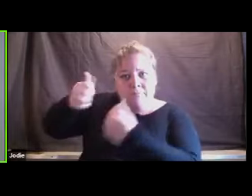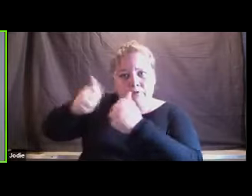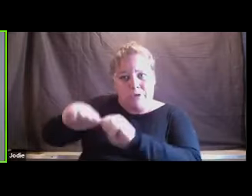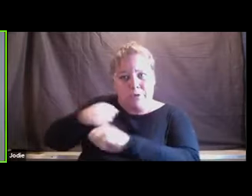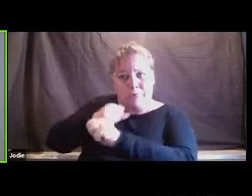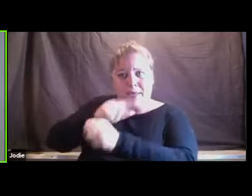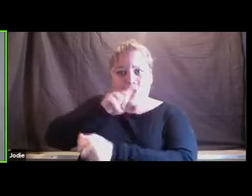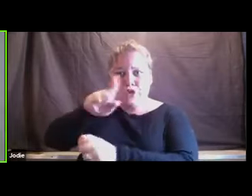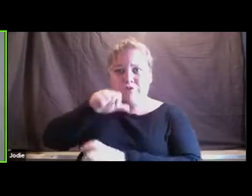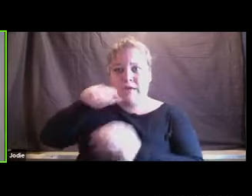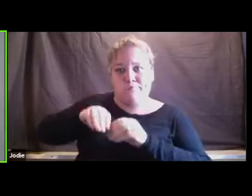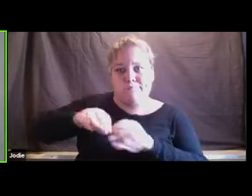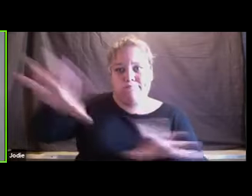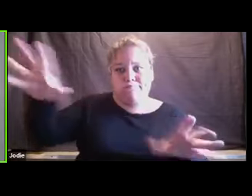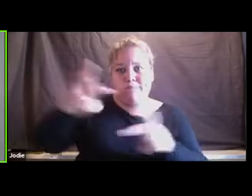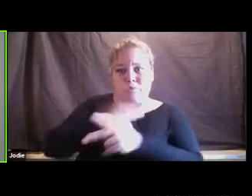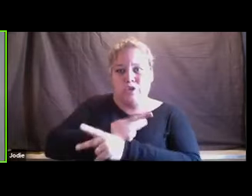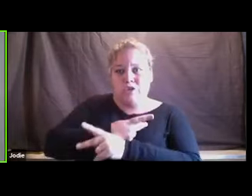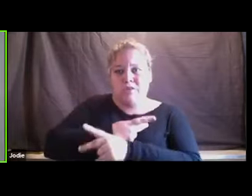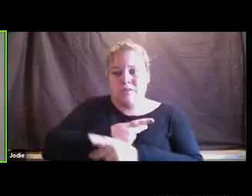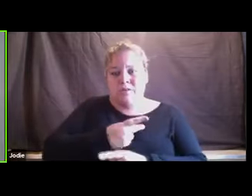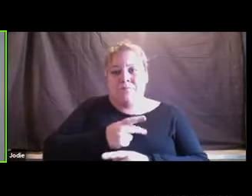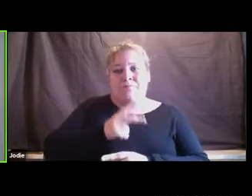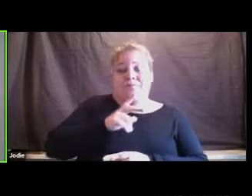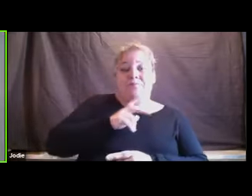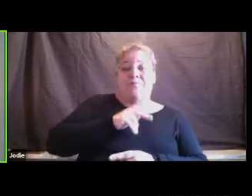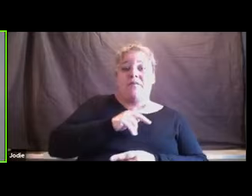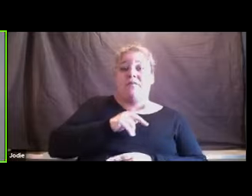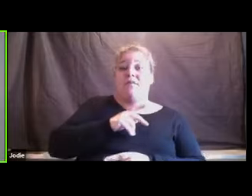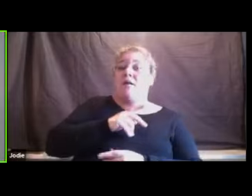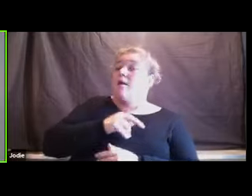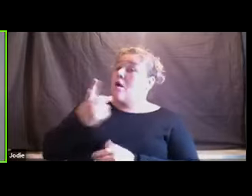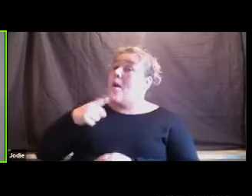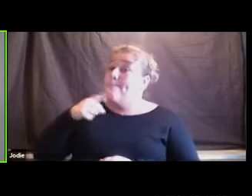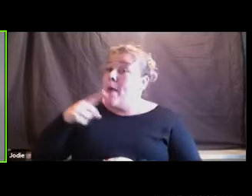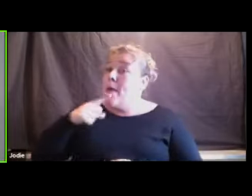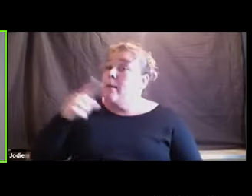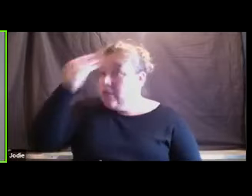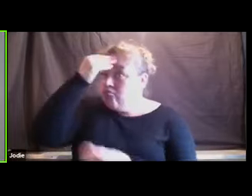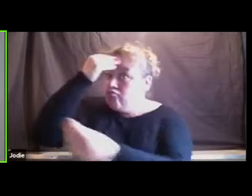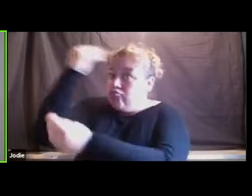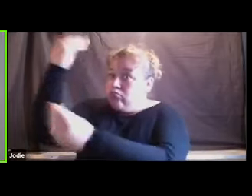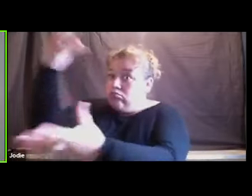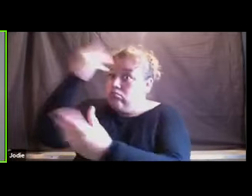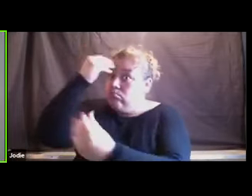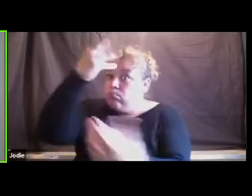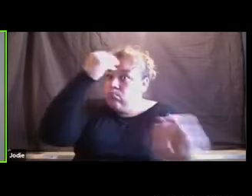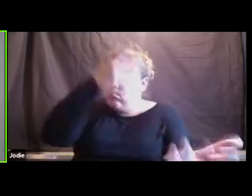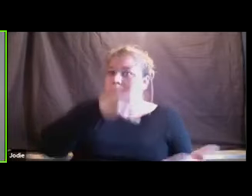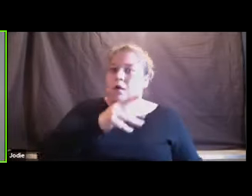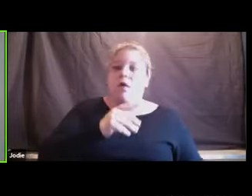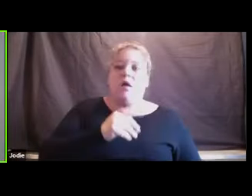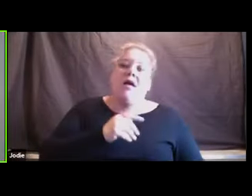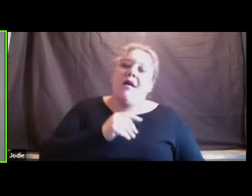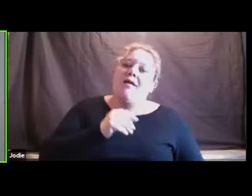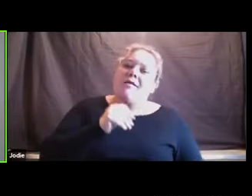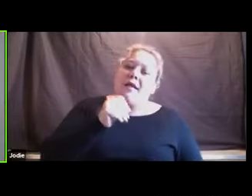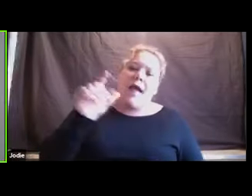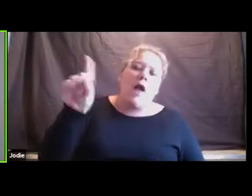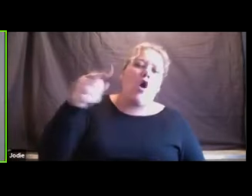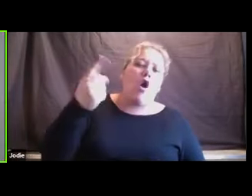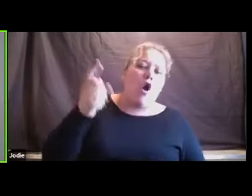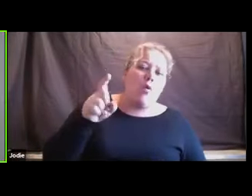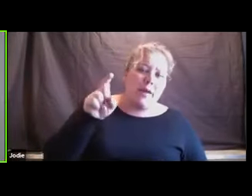that, and that public notification is not always necessary. The Y chose to